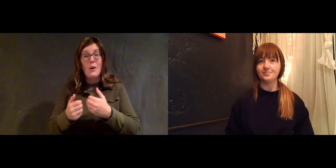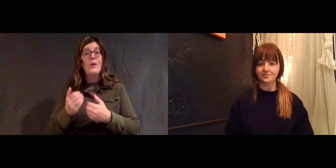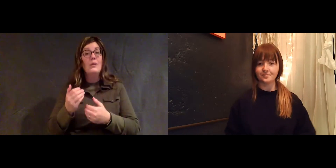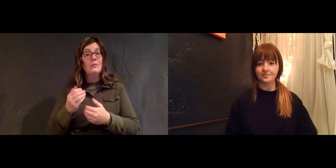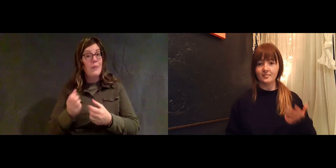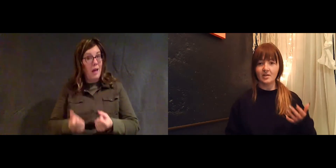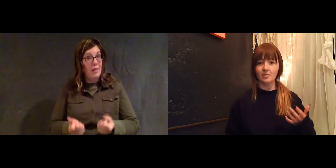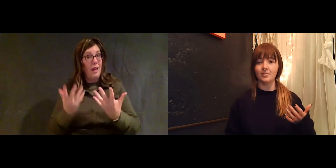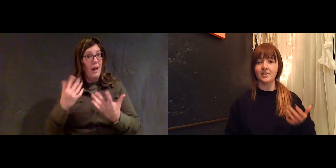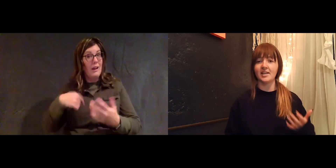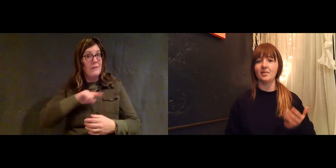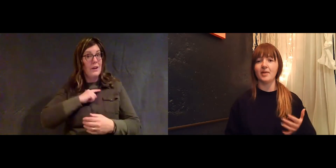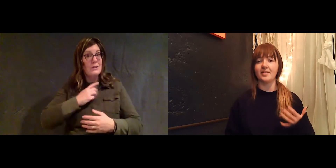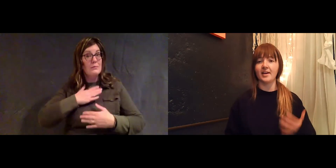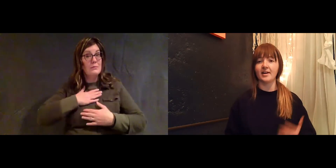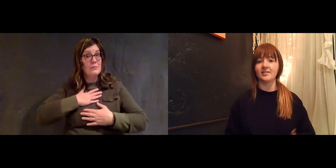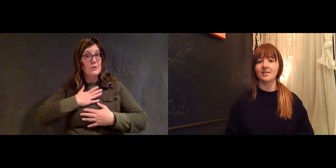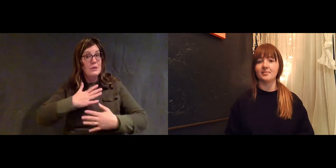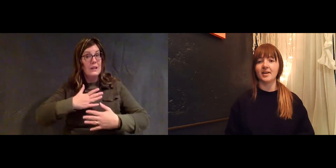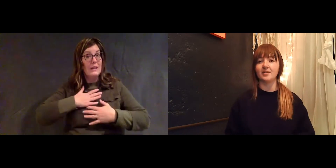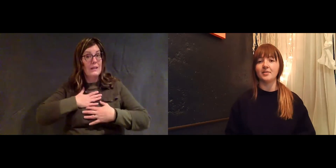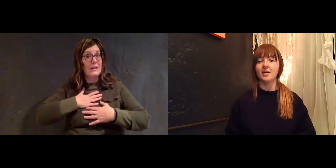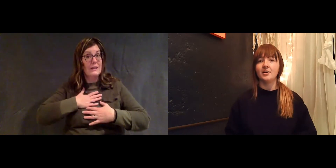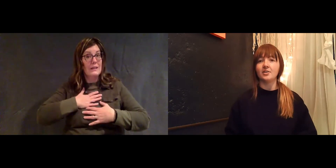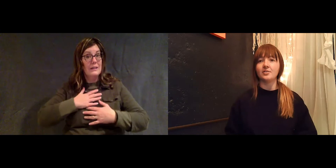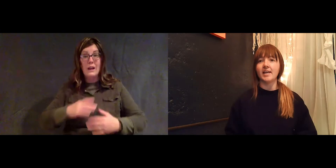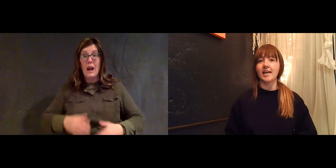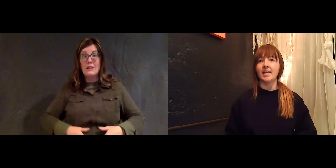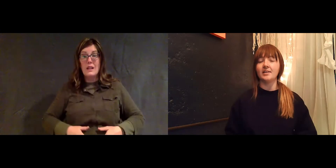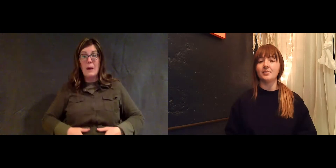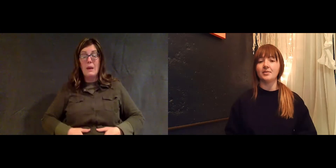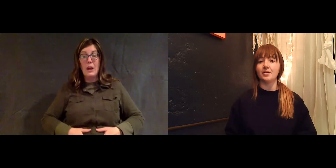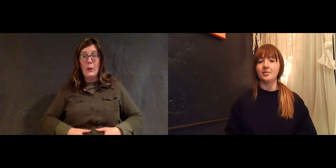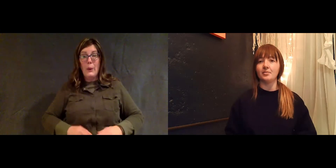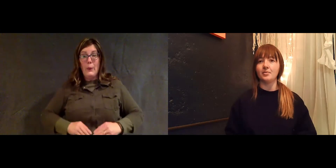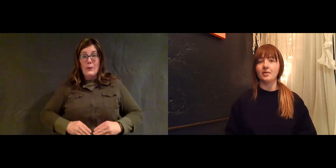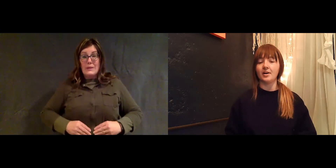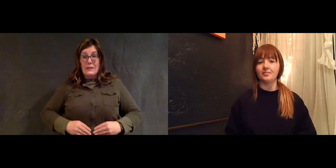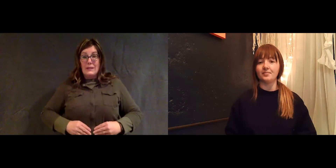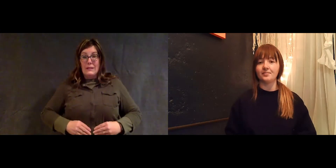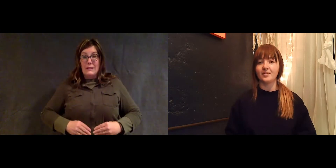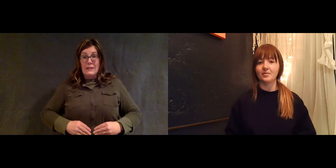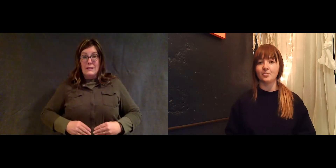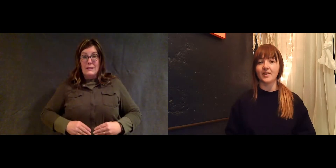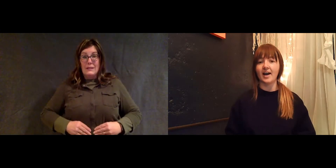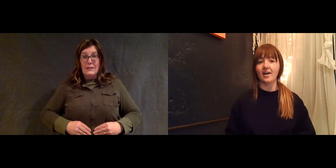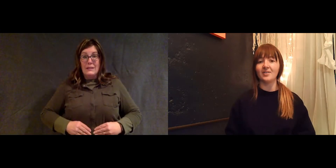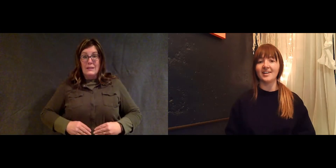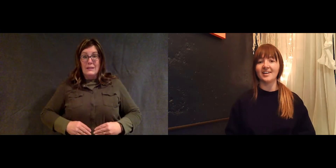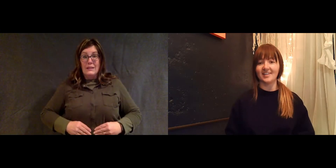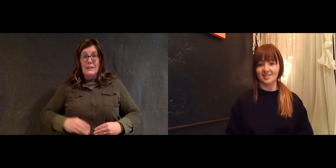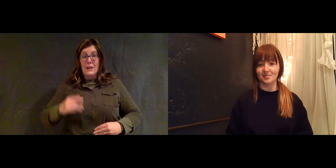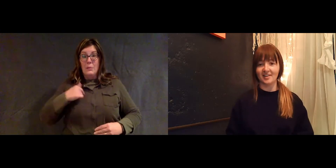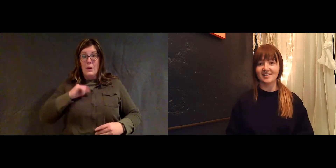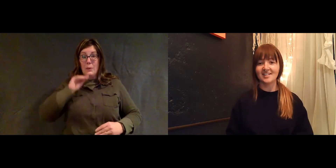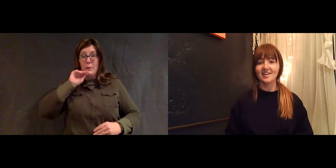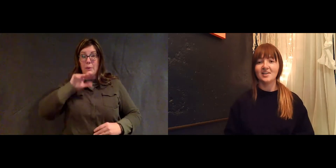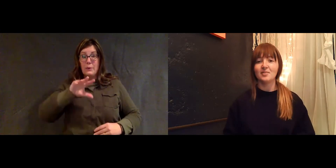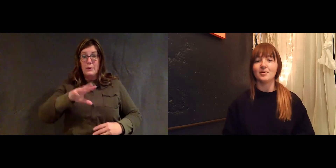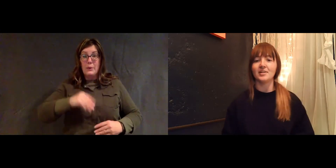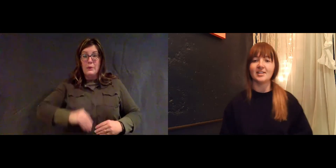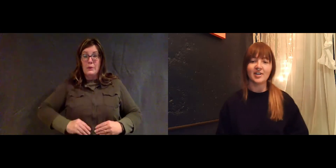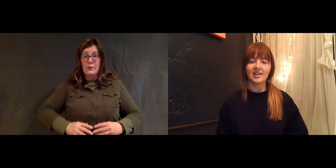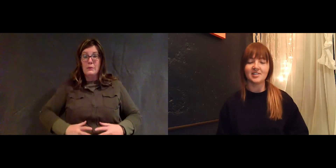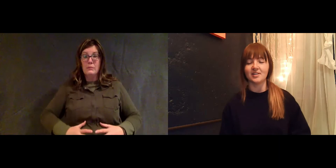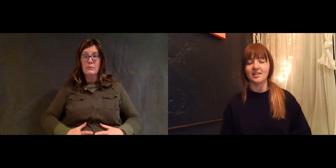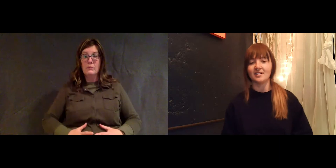where when we take a breath in, our stomach kind of goes in, and when we breathe out, it expands.